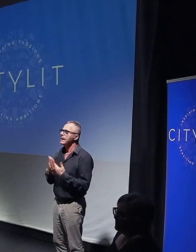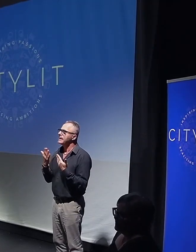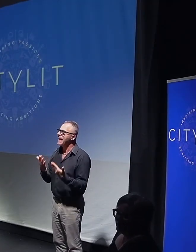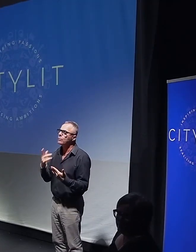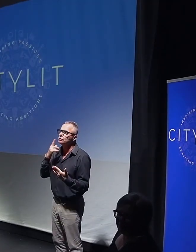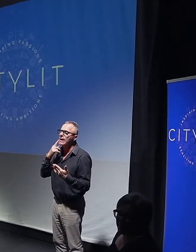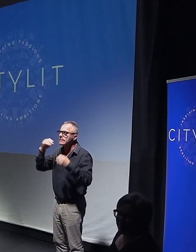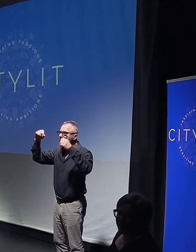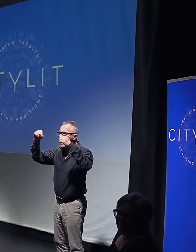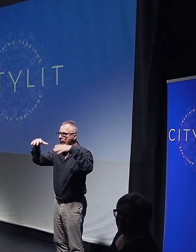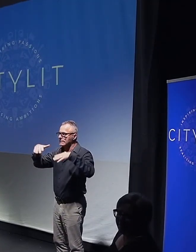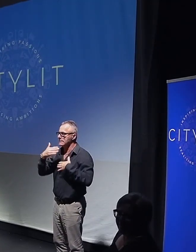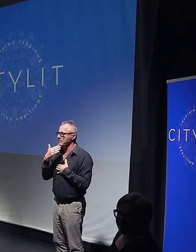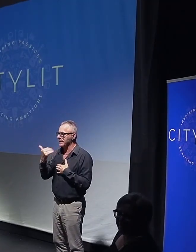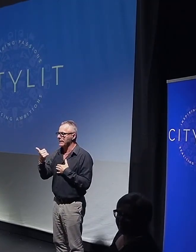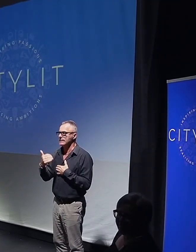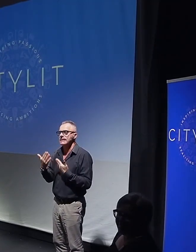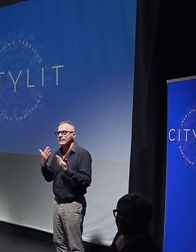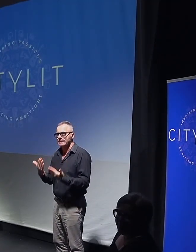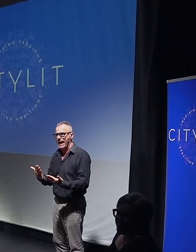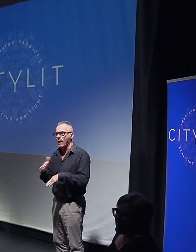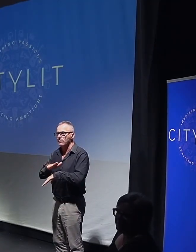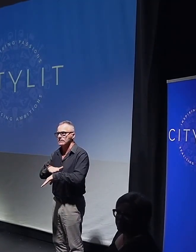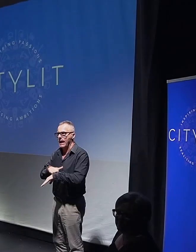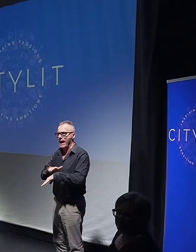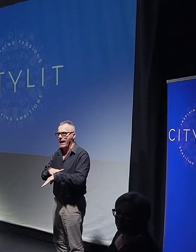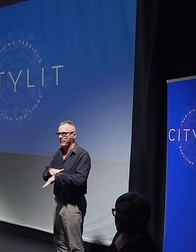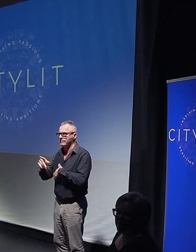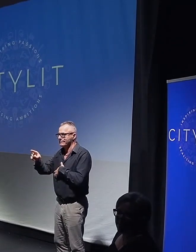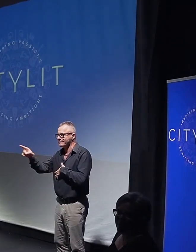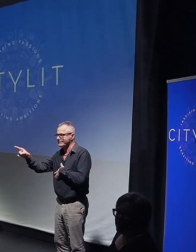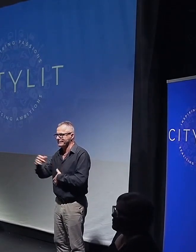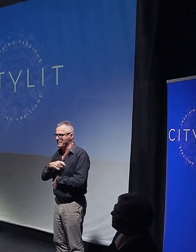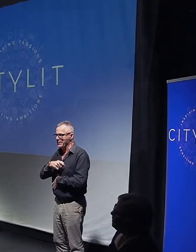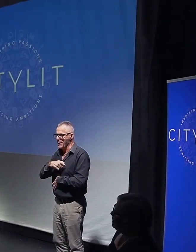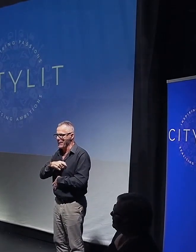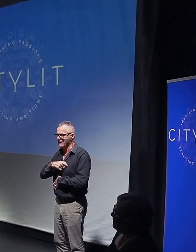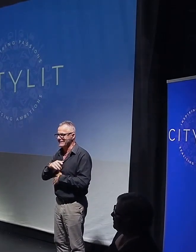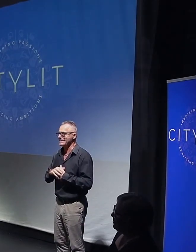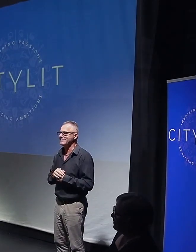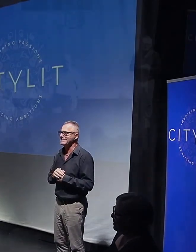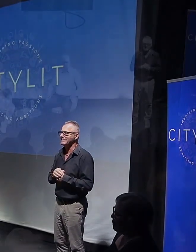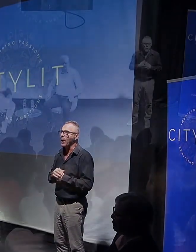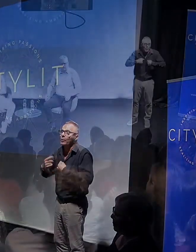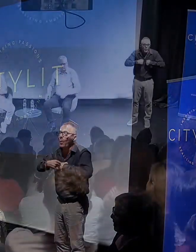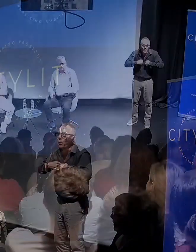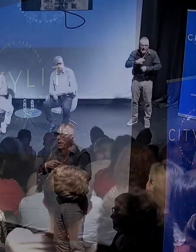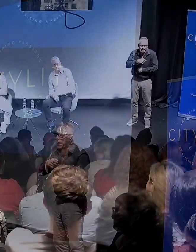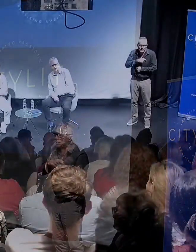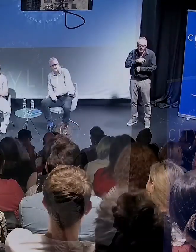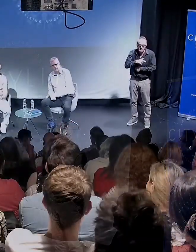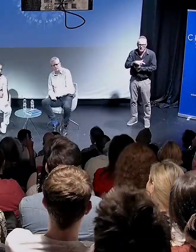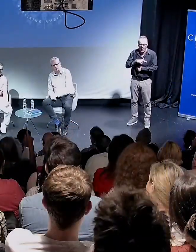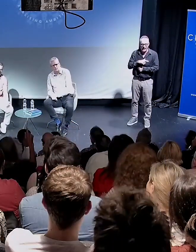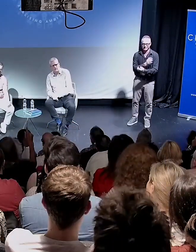gently up. Yes. This is the bit where you're always a little bit nervous in case everybody just sits there with their arms